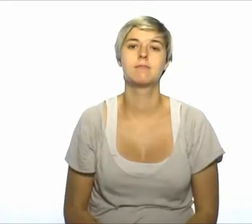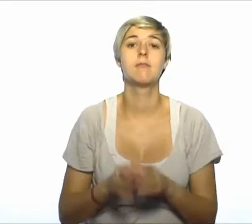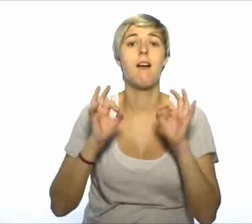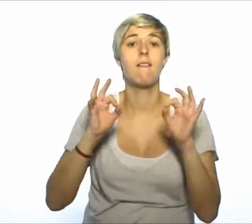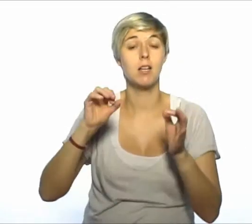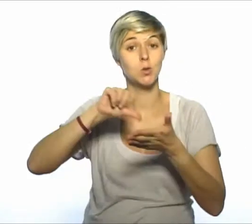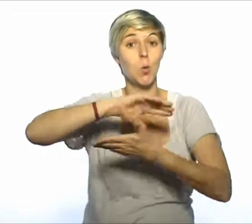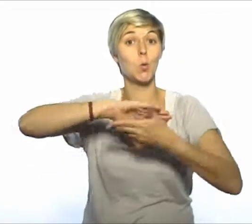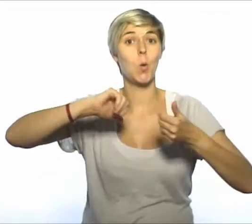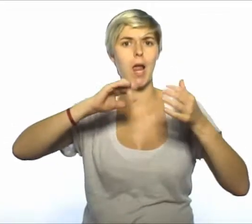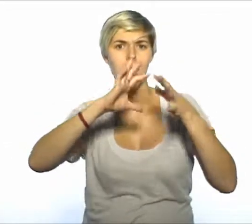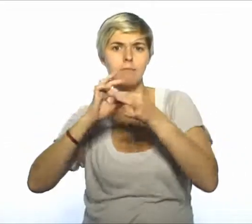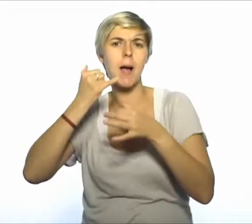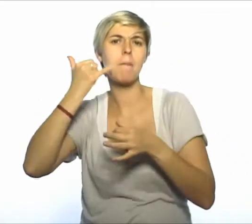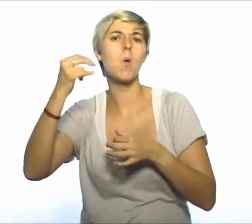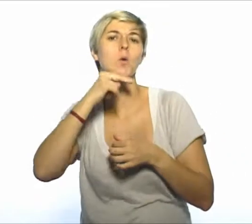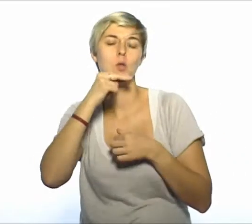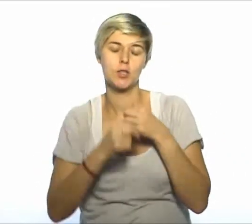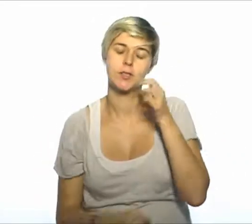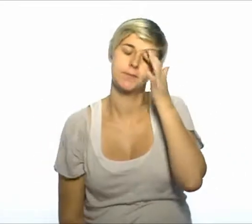Now, about the Relay Center for Emergency Calls.